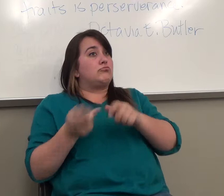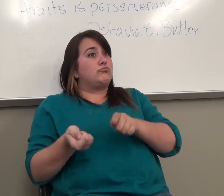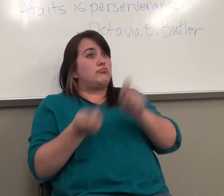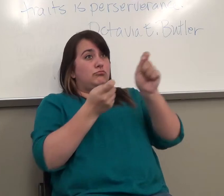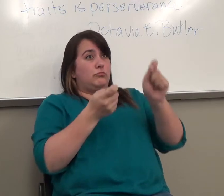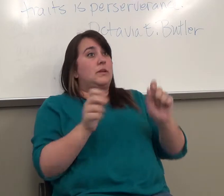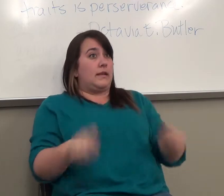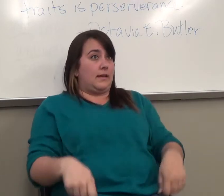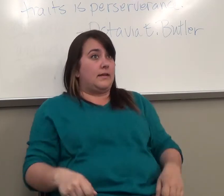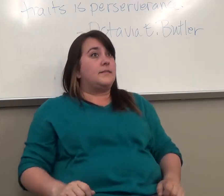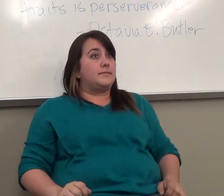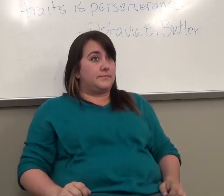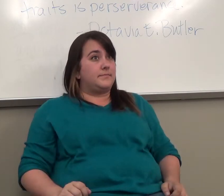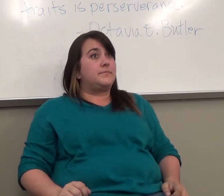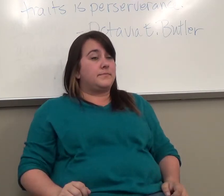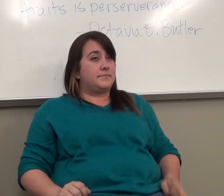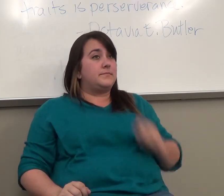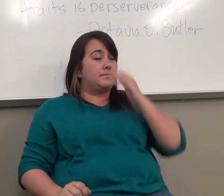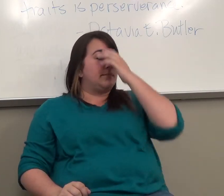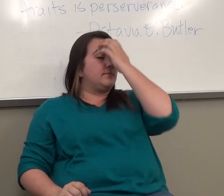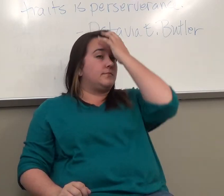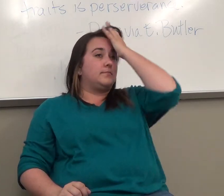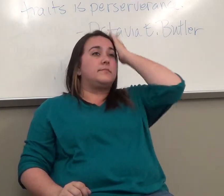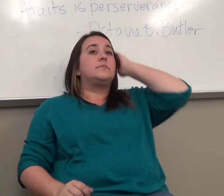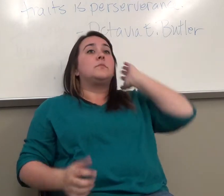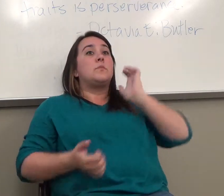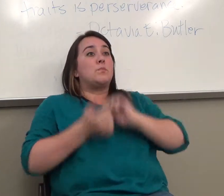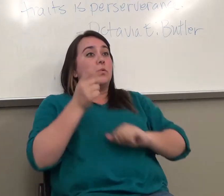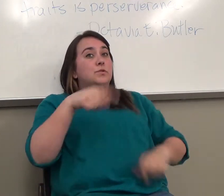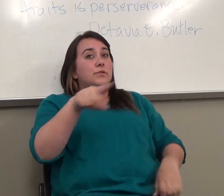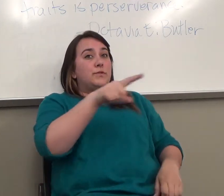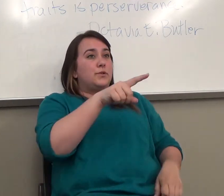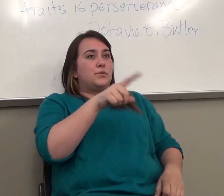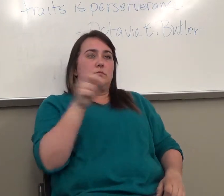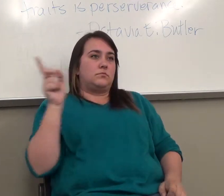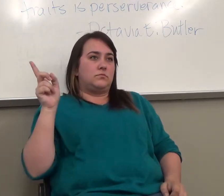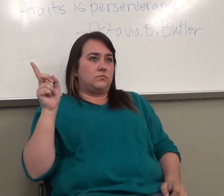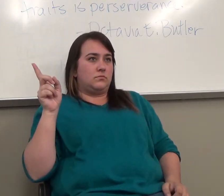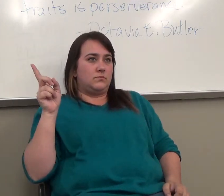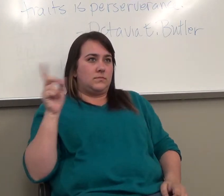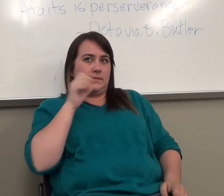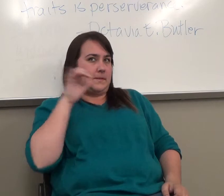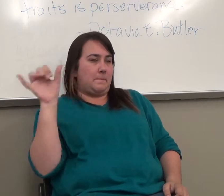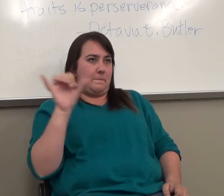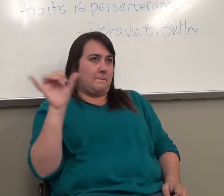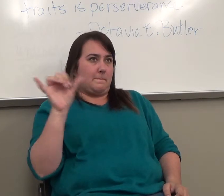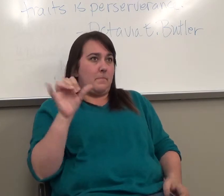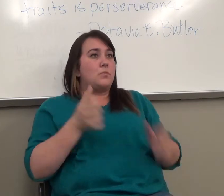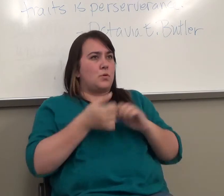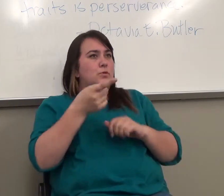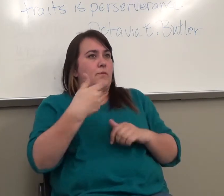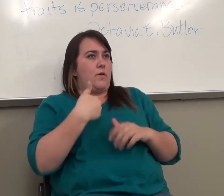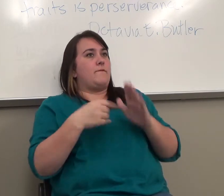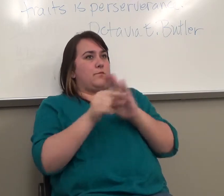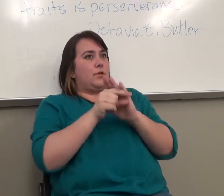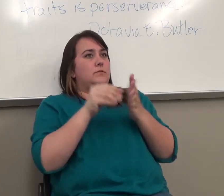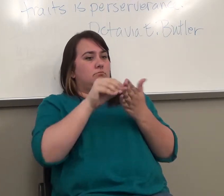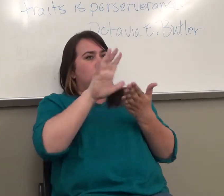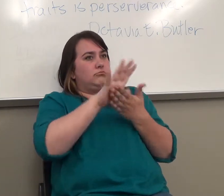up, okay? Most of you are not in that boat. Most of you have a grade here. But I'm